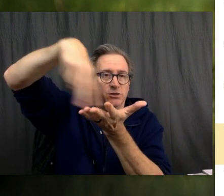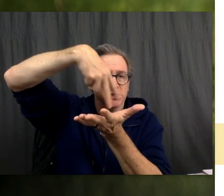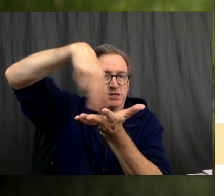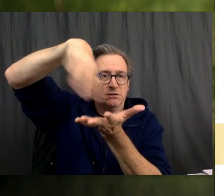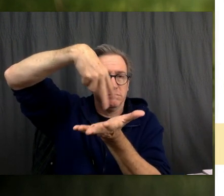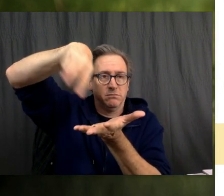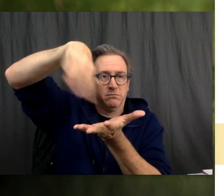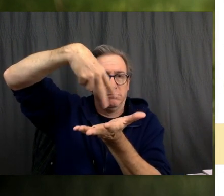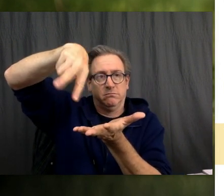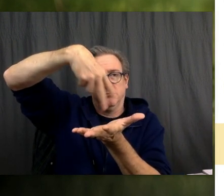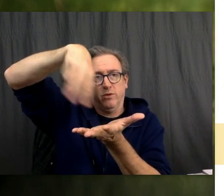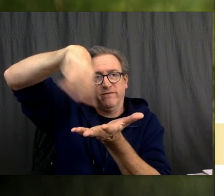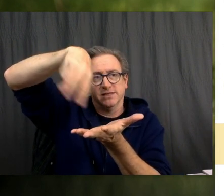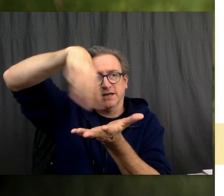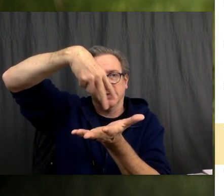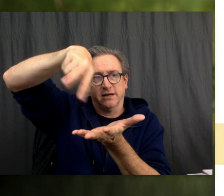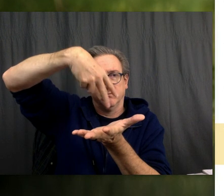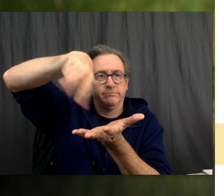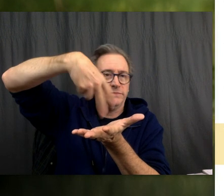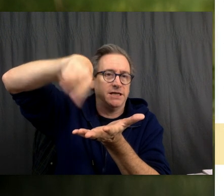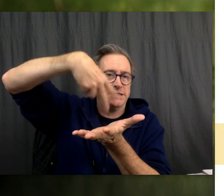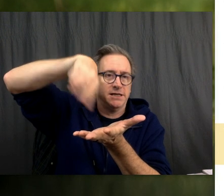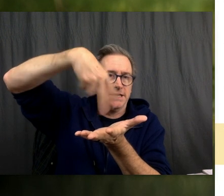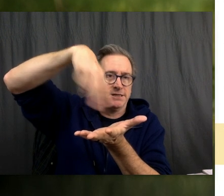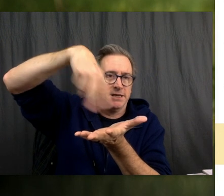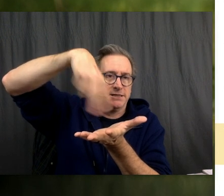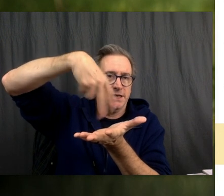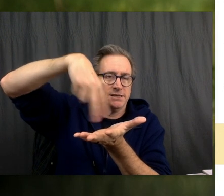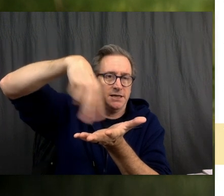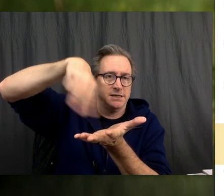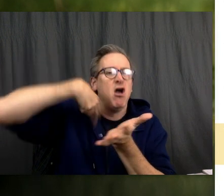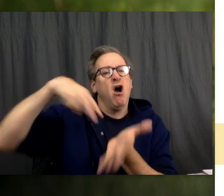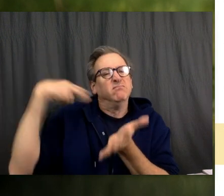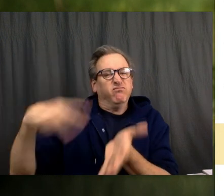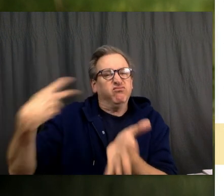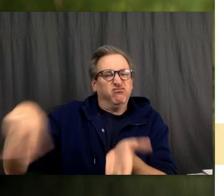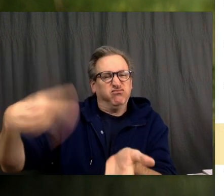is you just wave them side to side. Dance, dance, dance, dance, dance, dance.